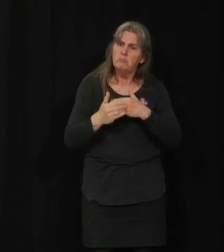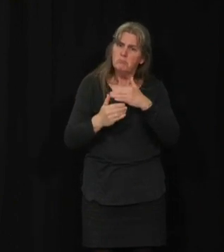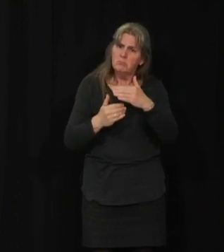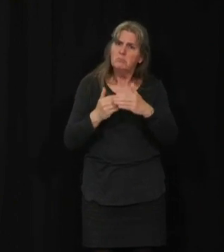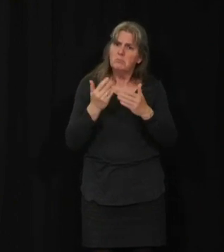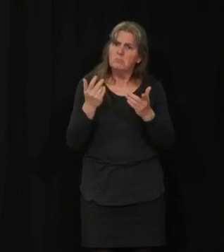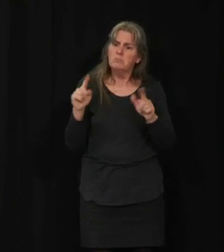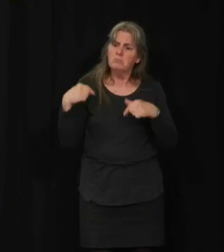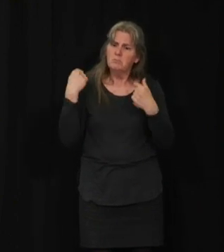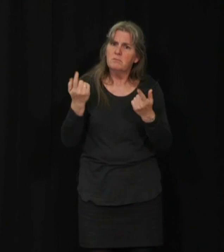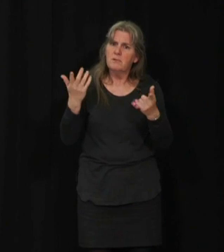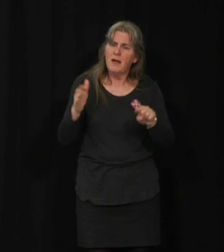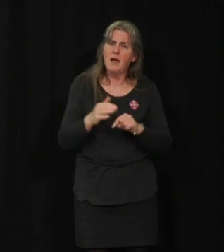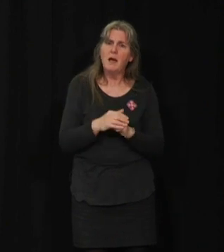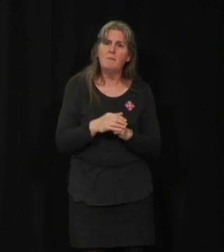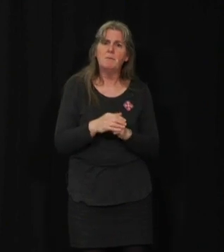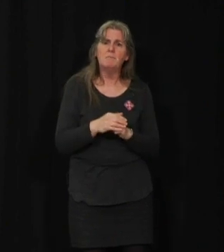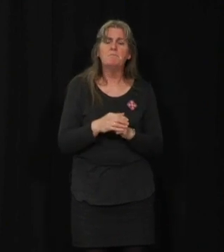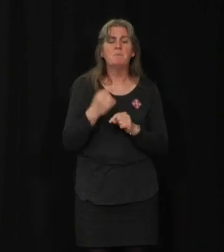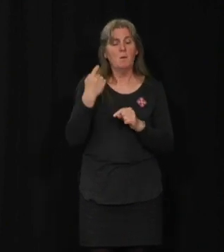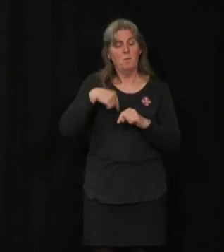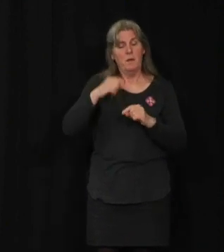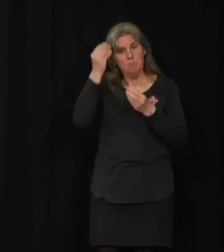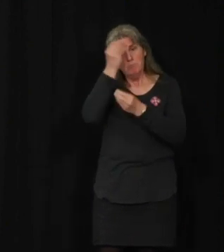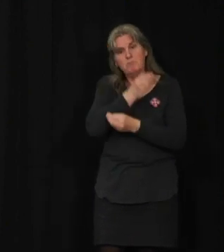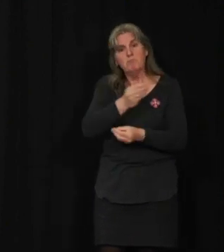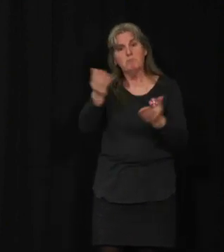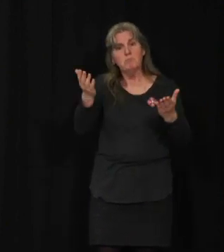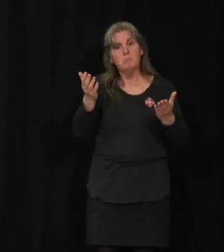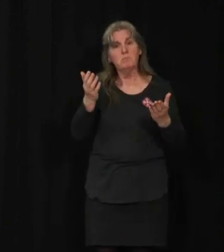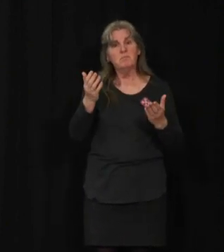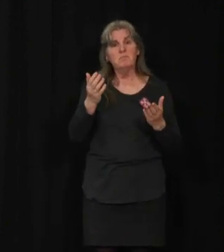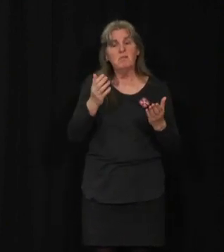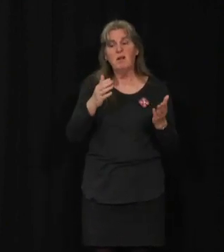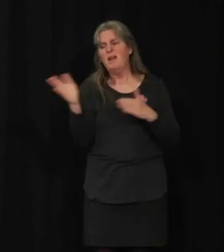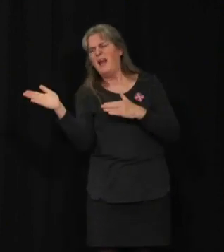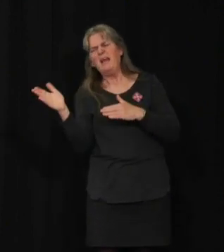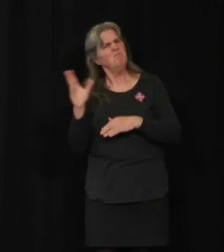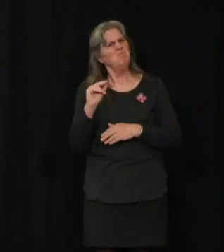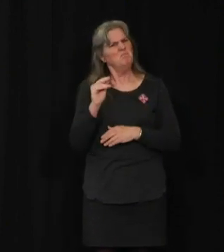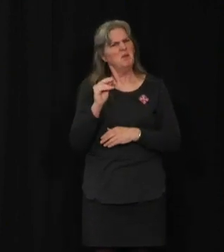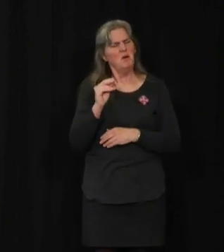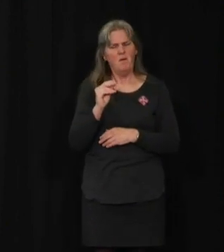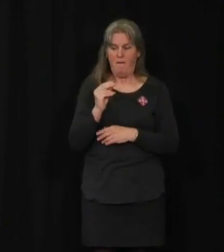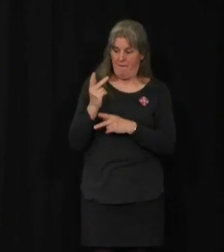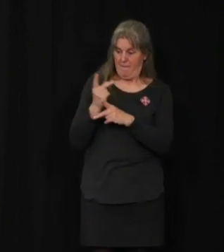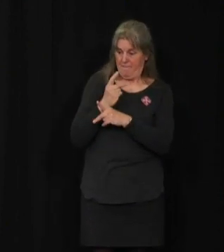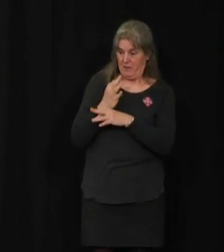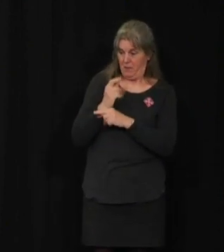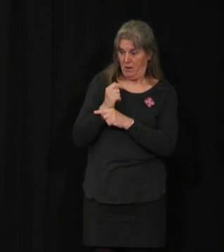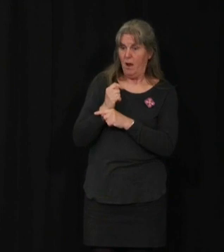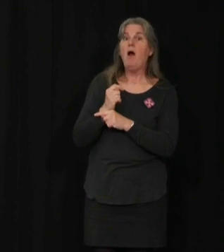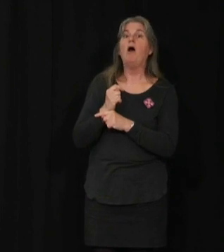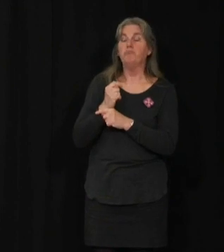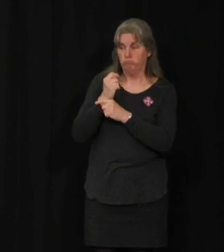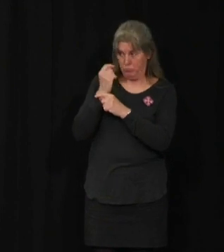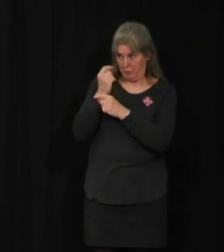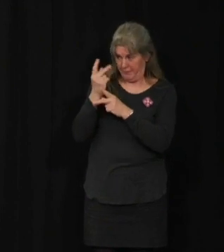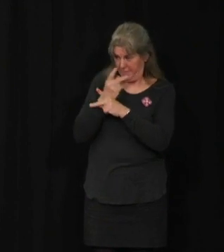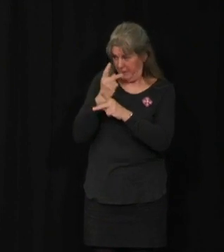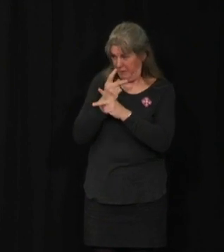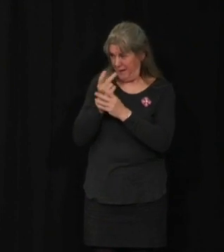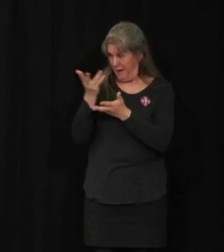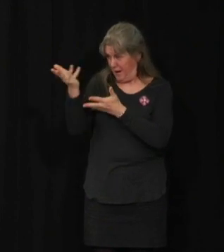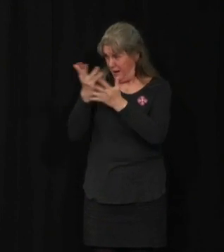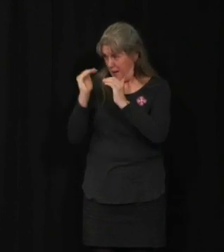our provisions that we're announcing are coming late, per se. They are coming at just the right time with balancing the